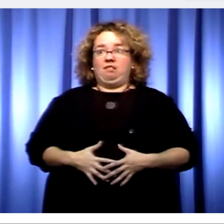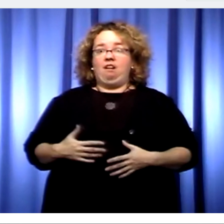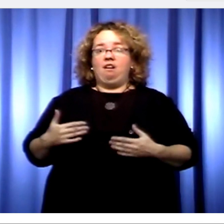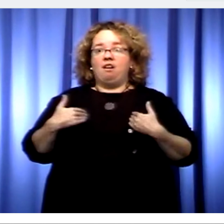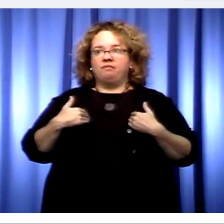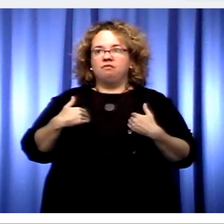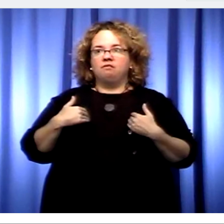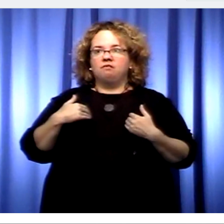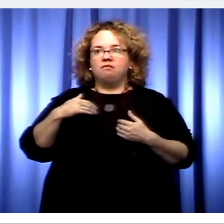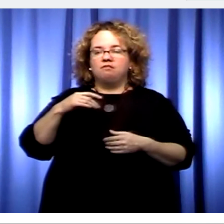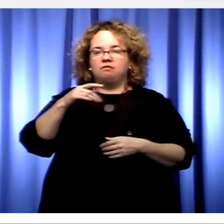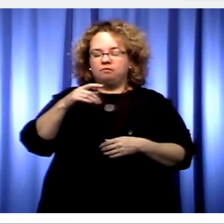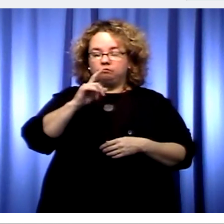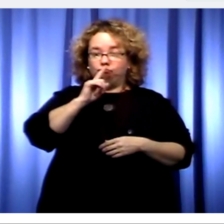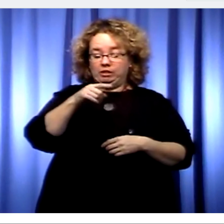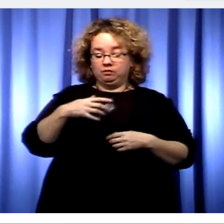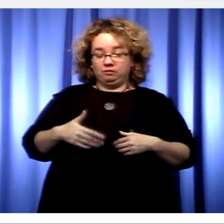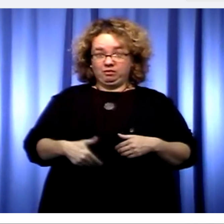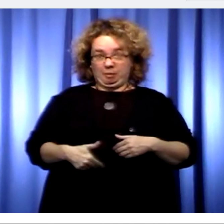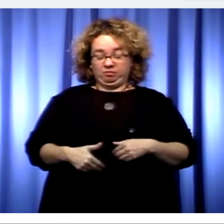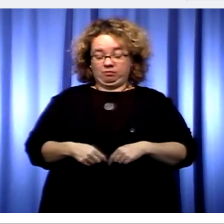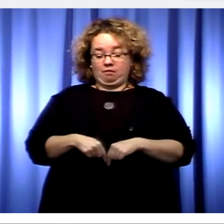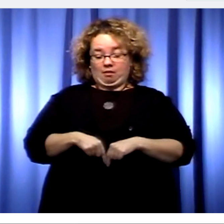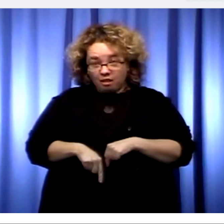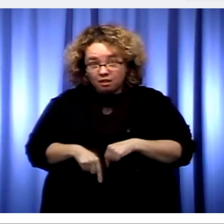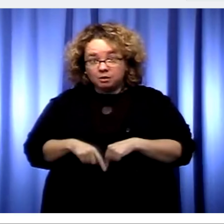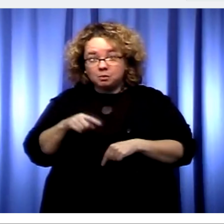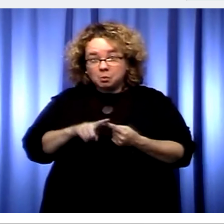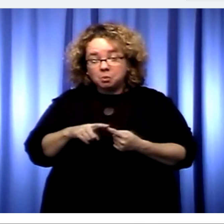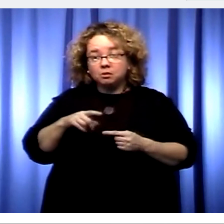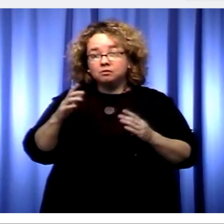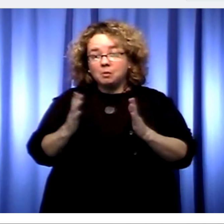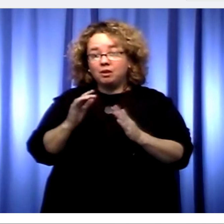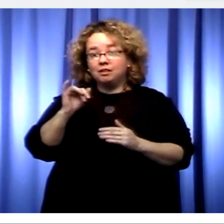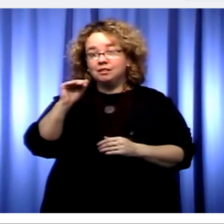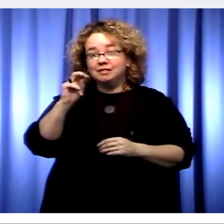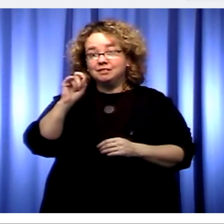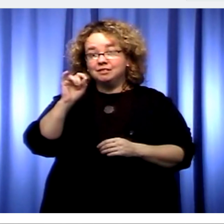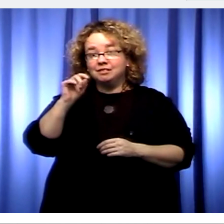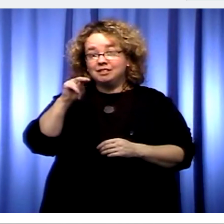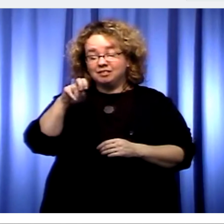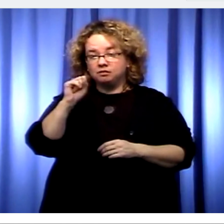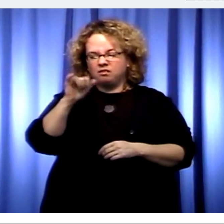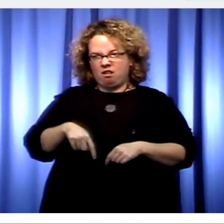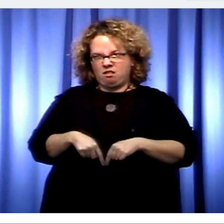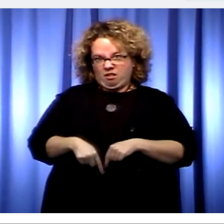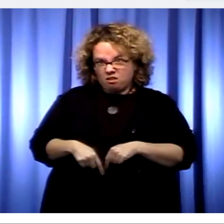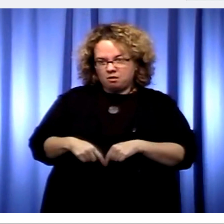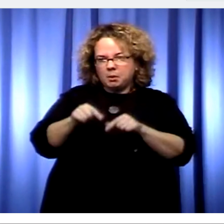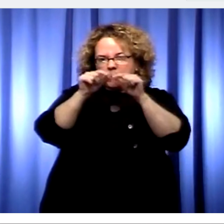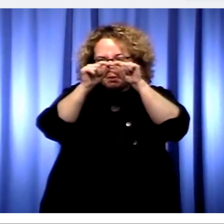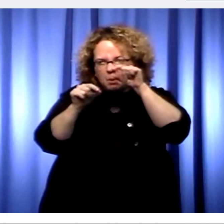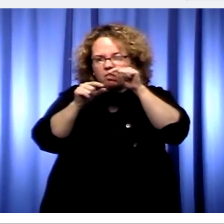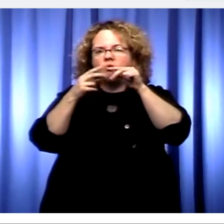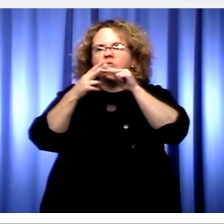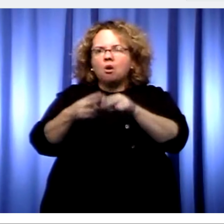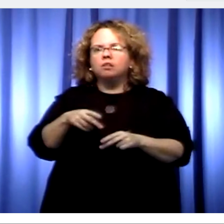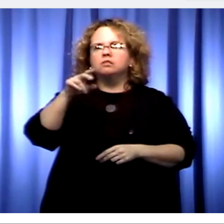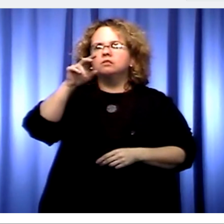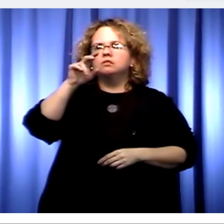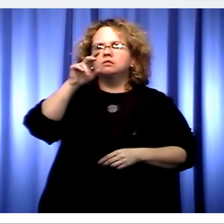part. The small intestine is probably about 150 feet long, and